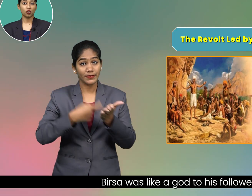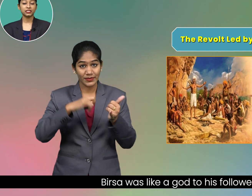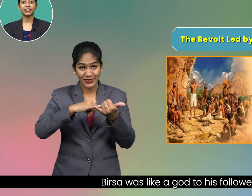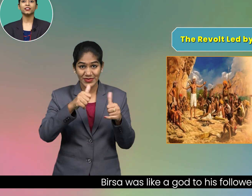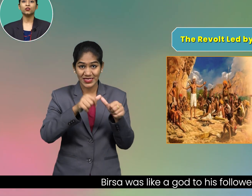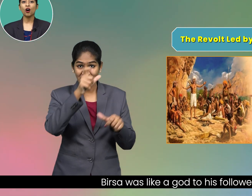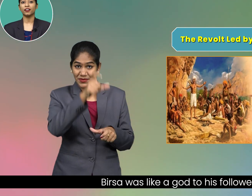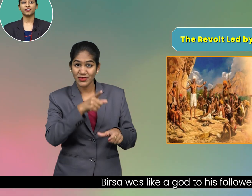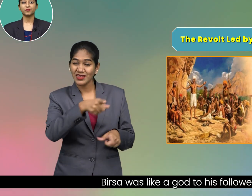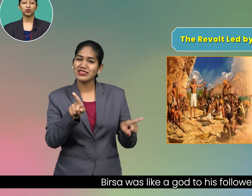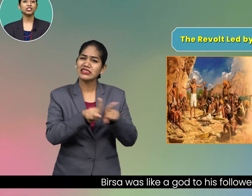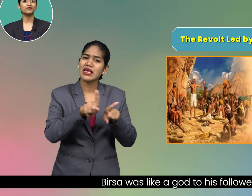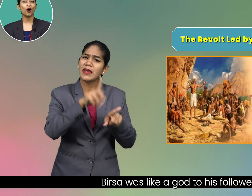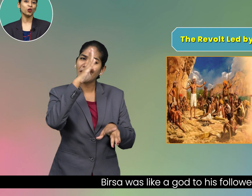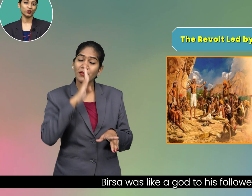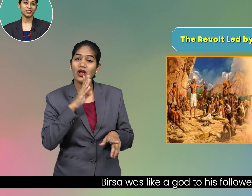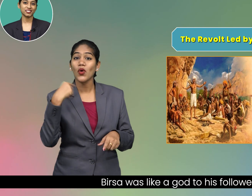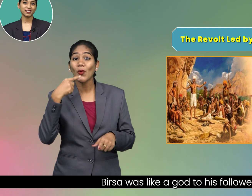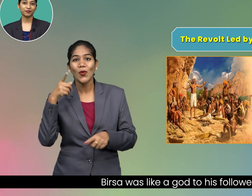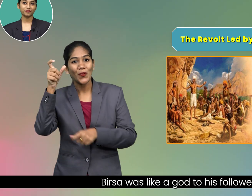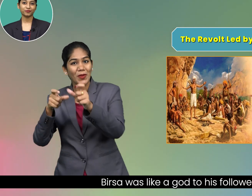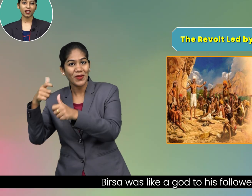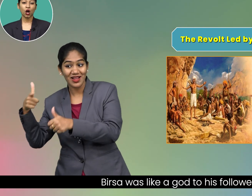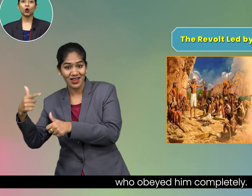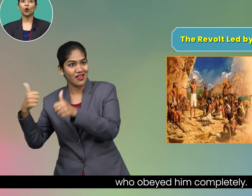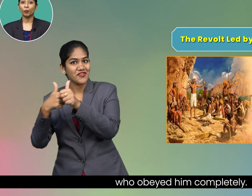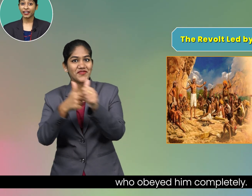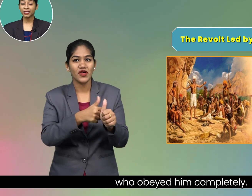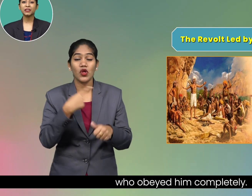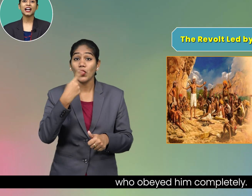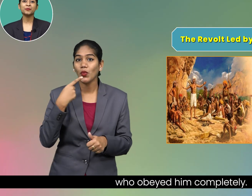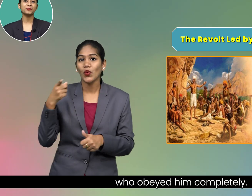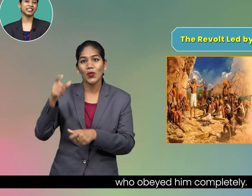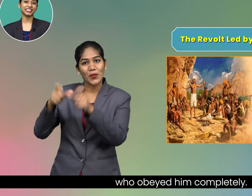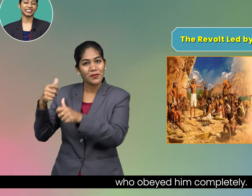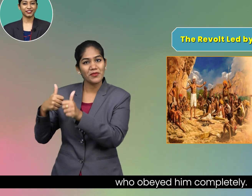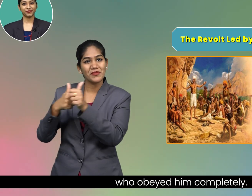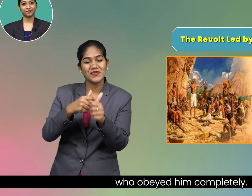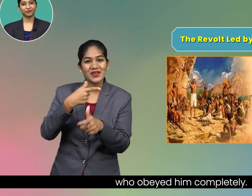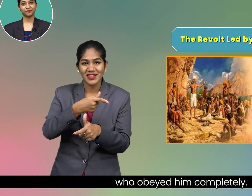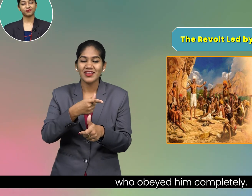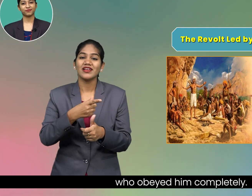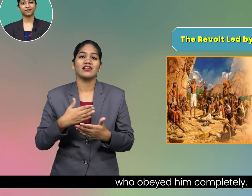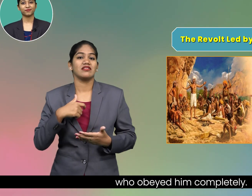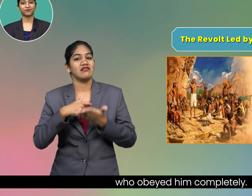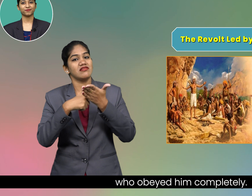Birsa was like a god to his followers, who obeyed him completely.